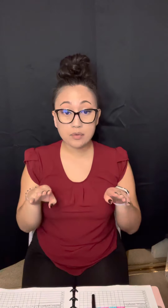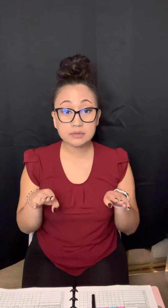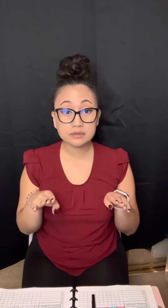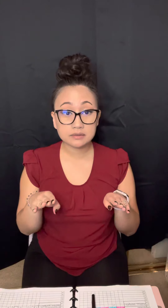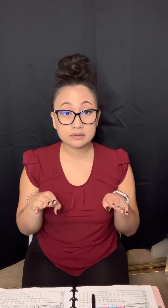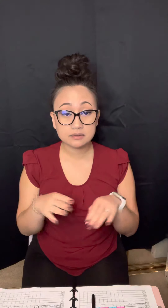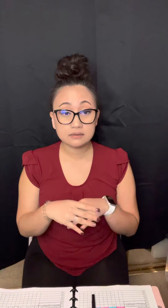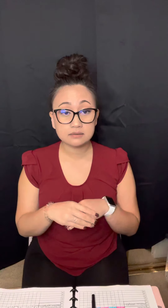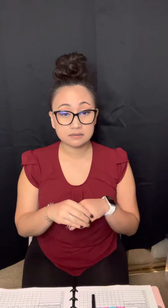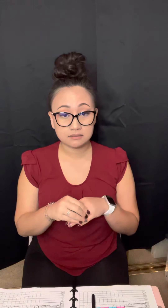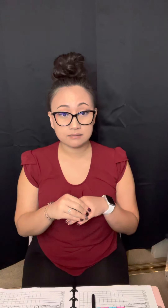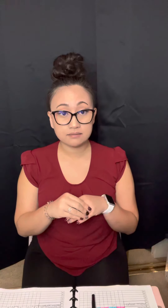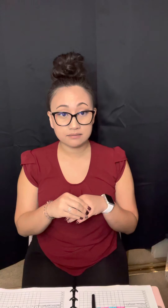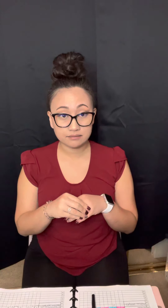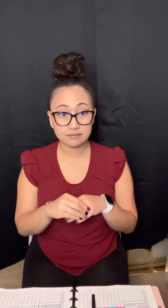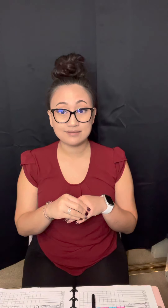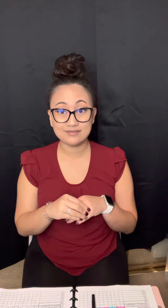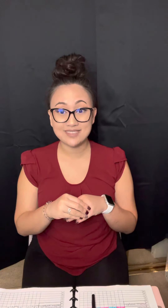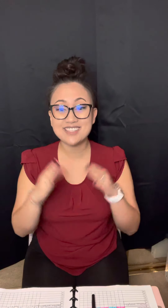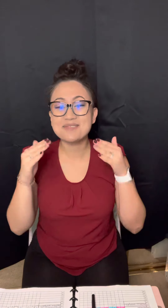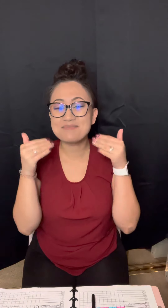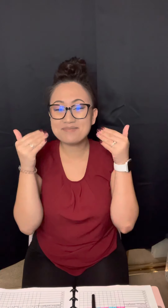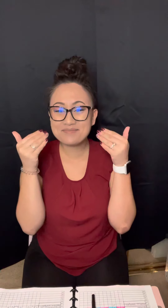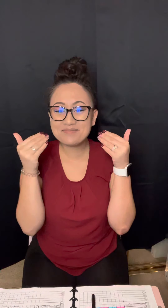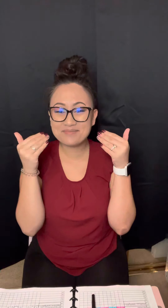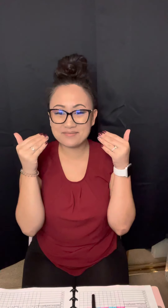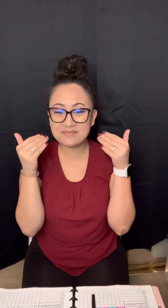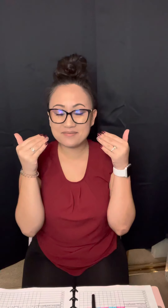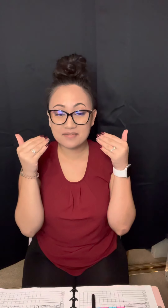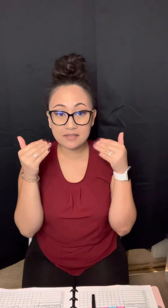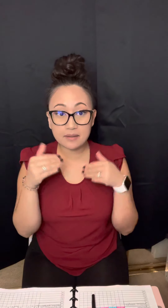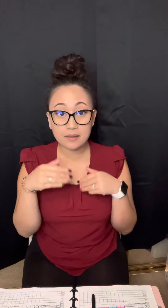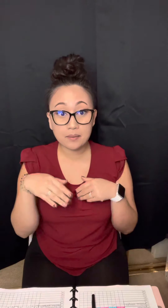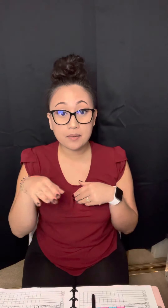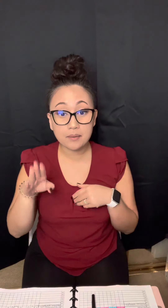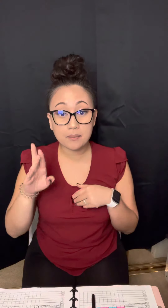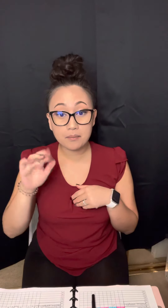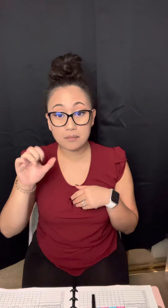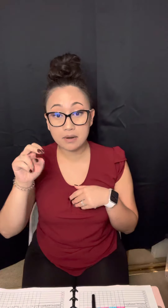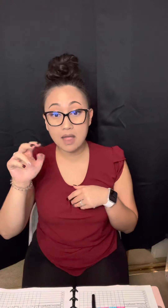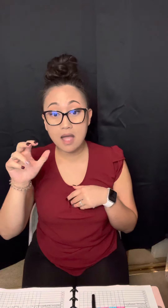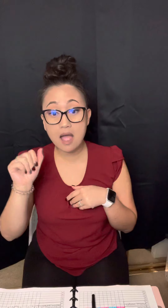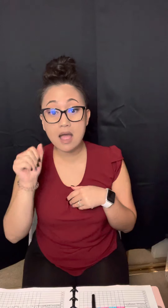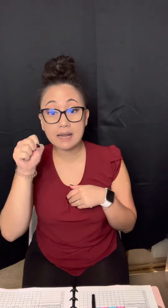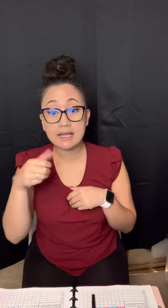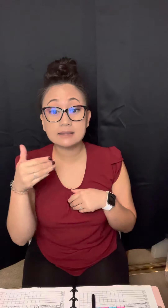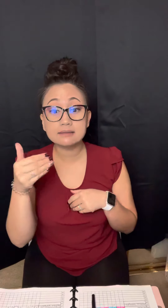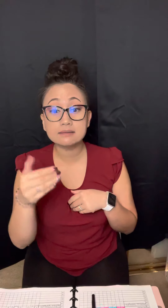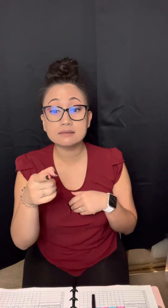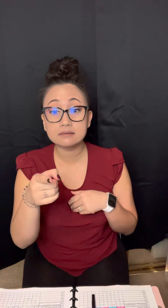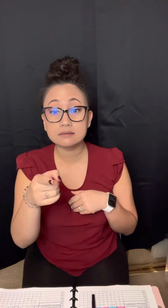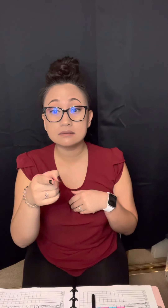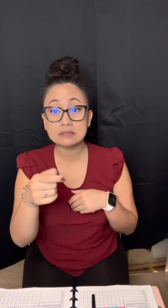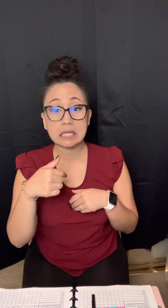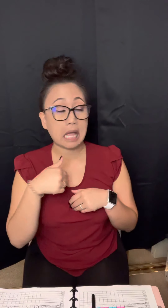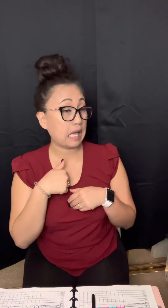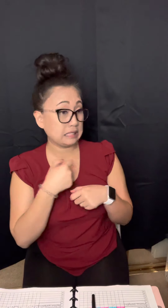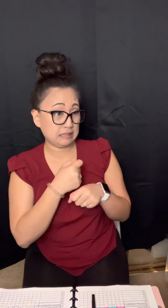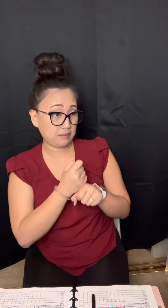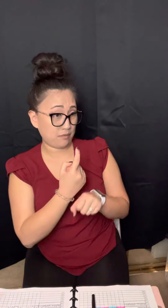whiteboards and give me a smile. Yeah. Yes, Brianna. Mr. Gada, I didn't make one. Okay.